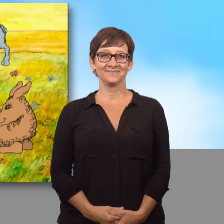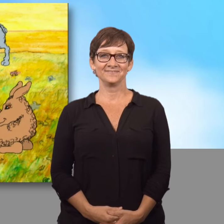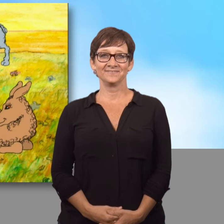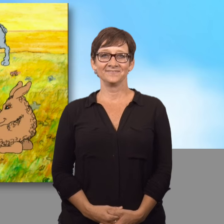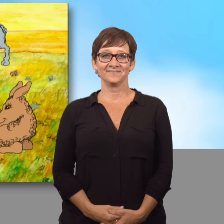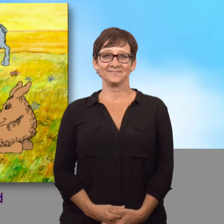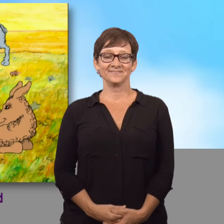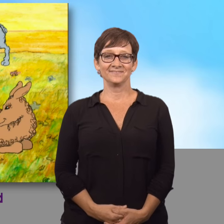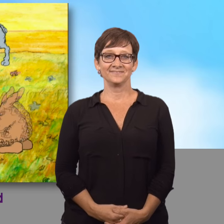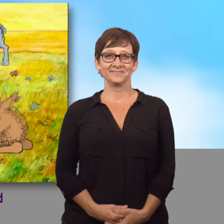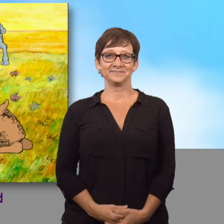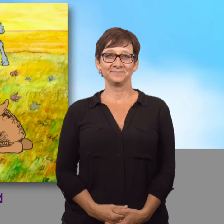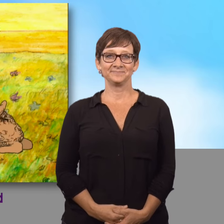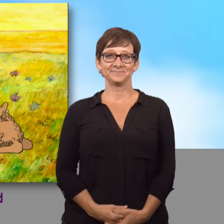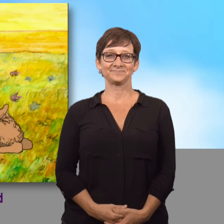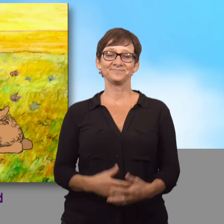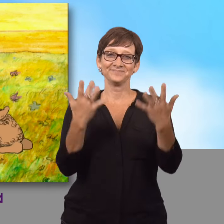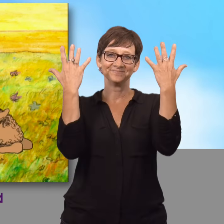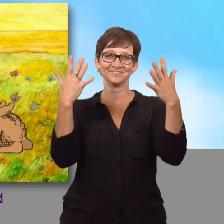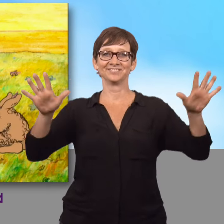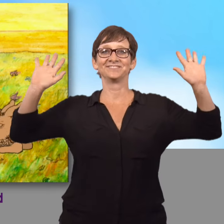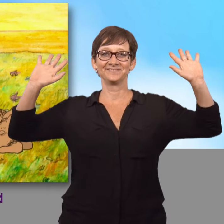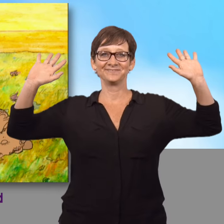And this is... the end. The